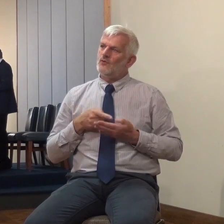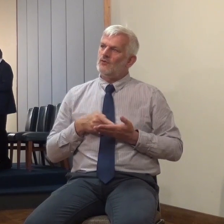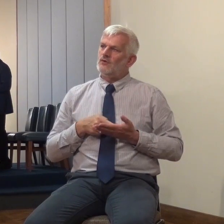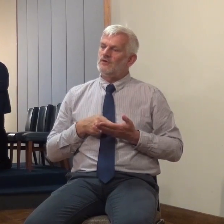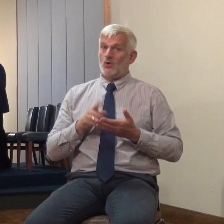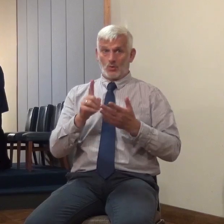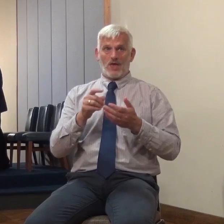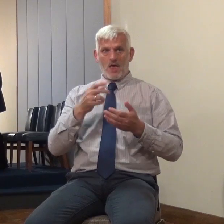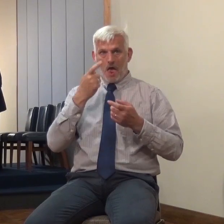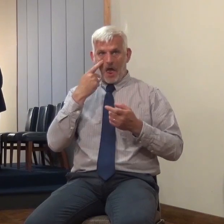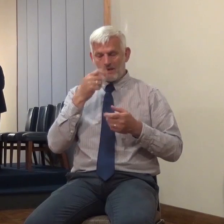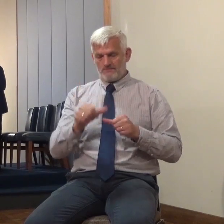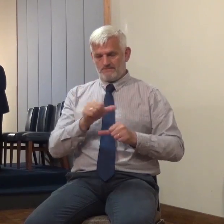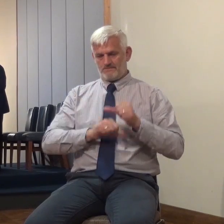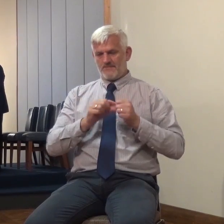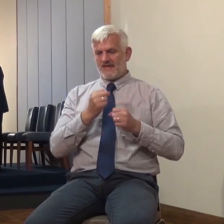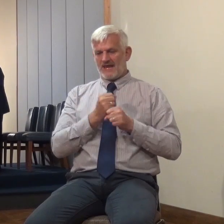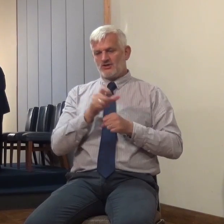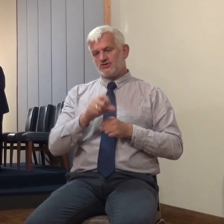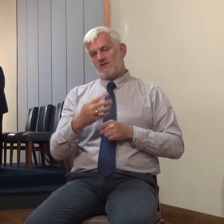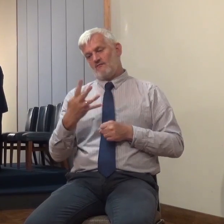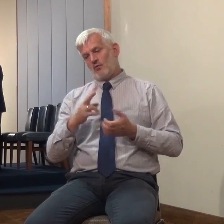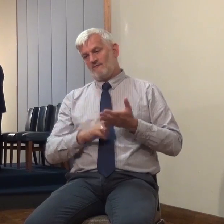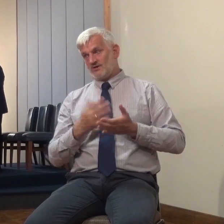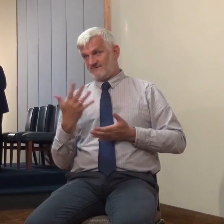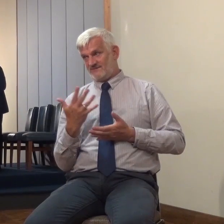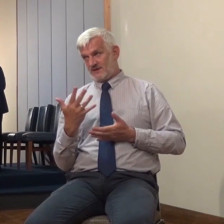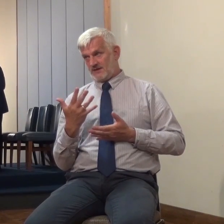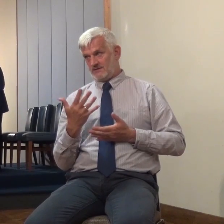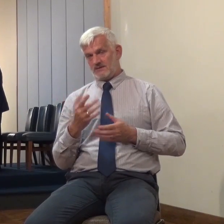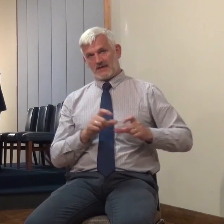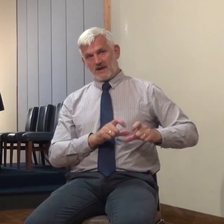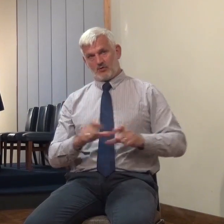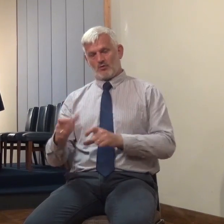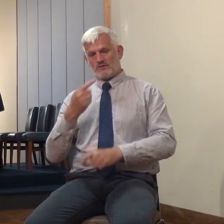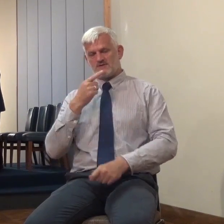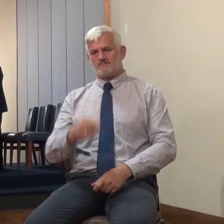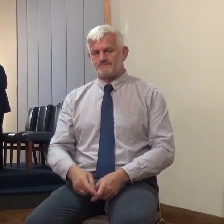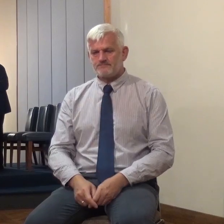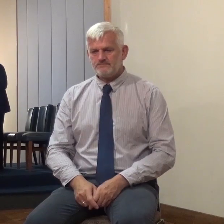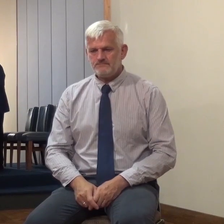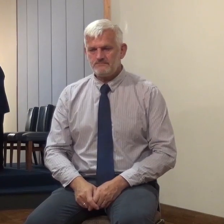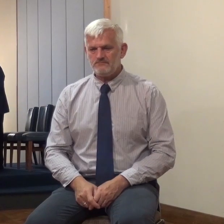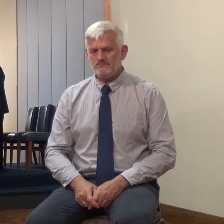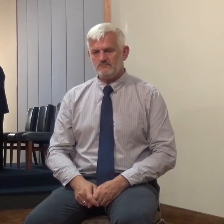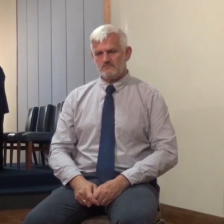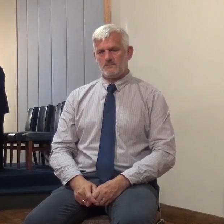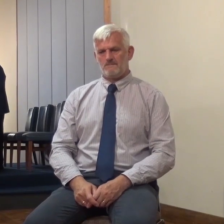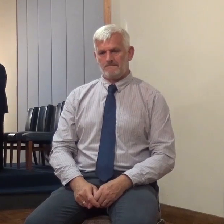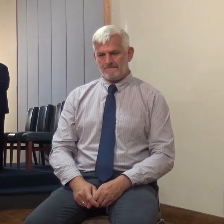back to Galatians 4, there in verse 15, he continues in this wise: "What is then the blessedness ye spake